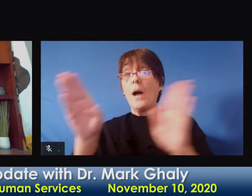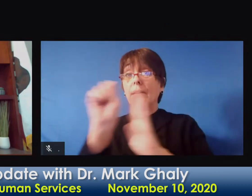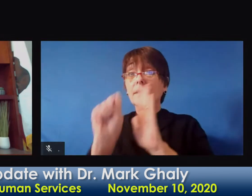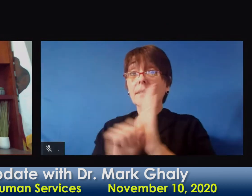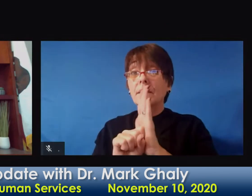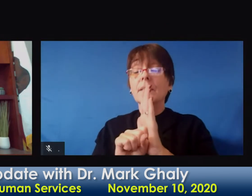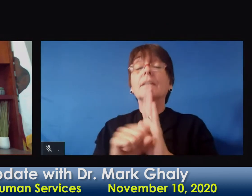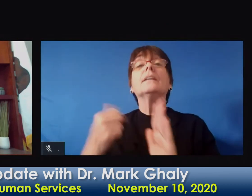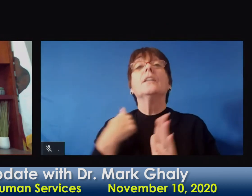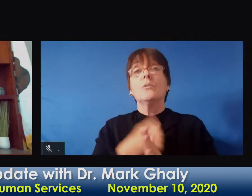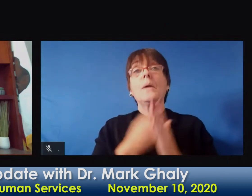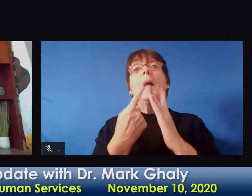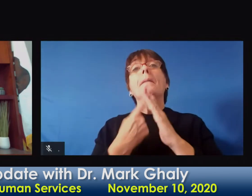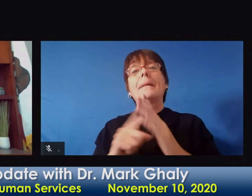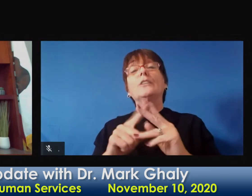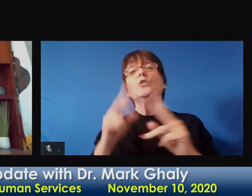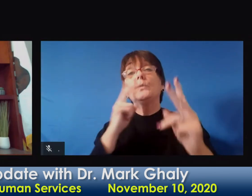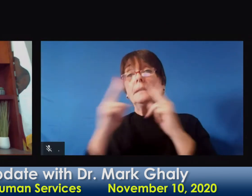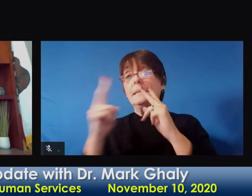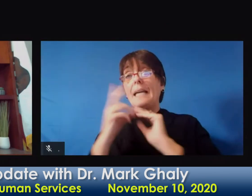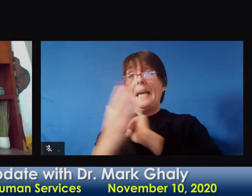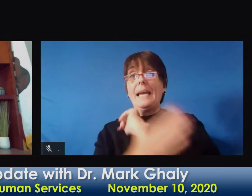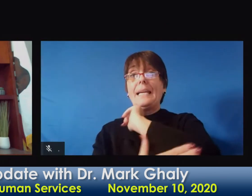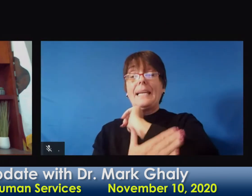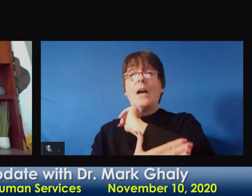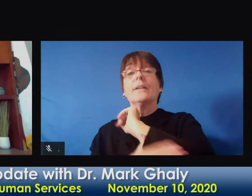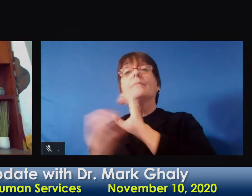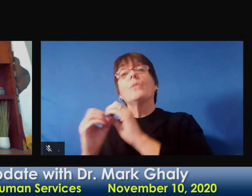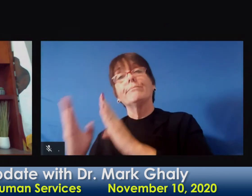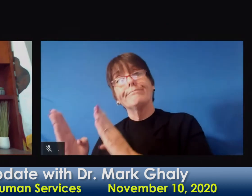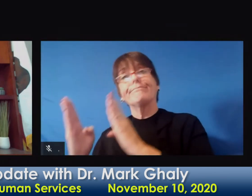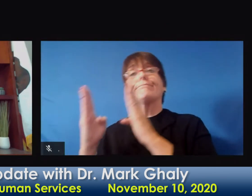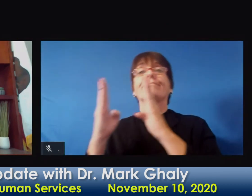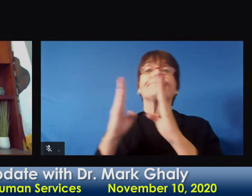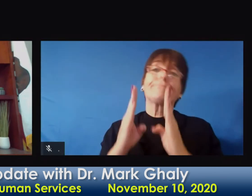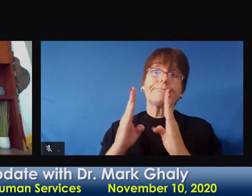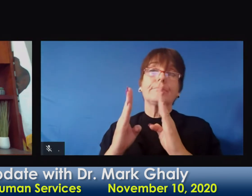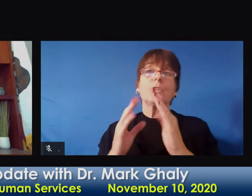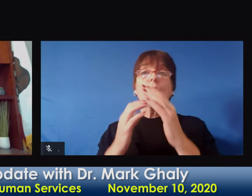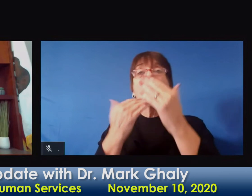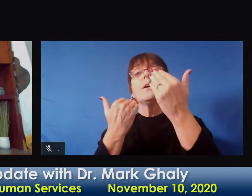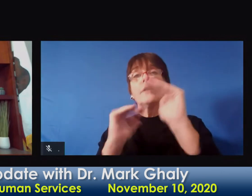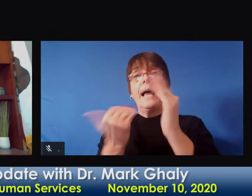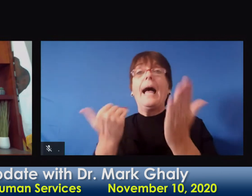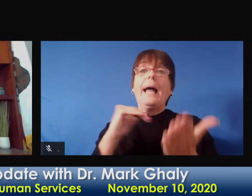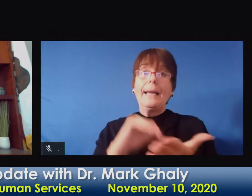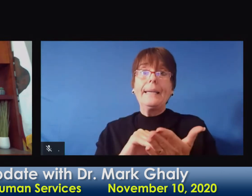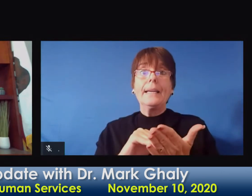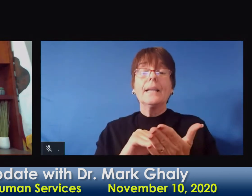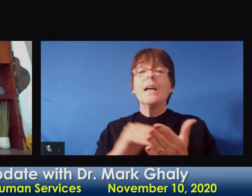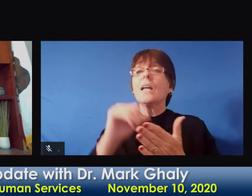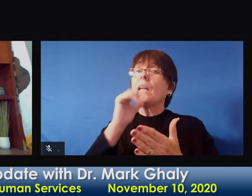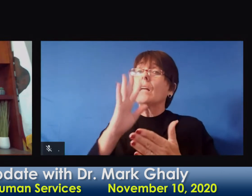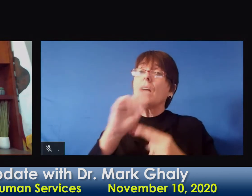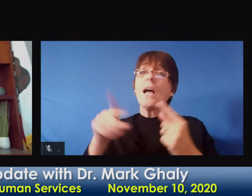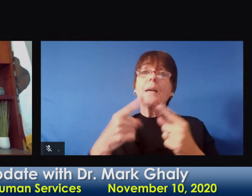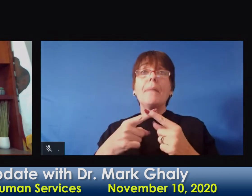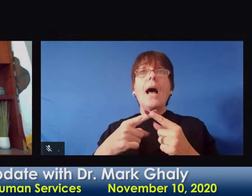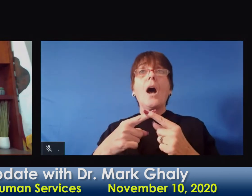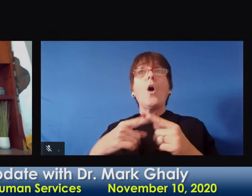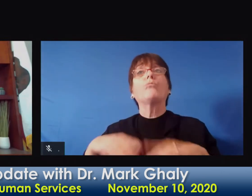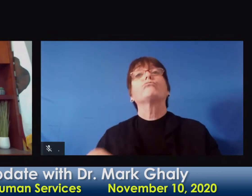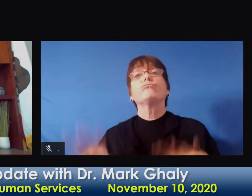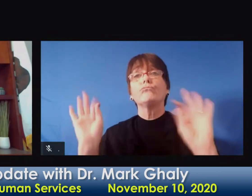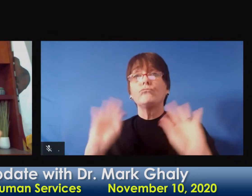are beginning to see counties move to a more restrictive tier. We talk about not just loosening restrictions through